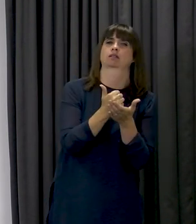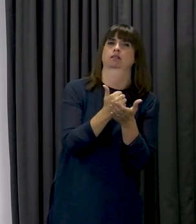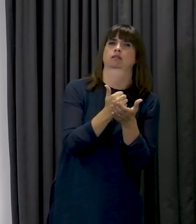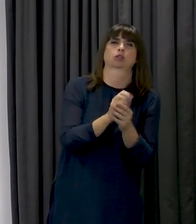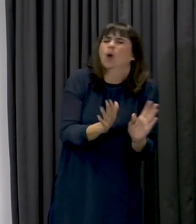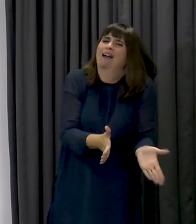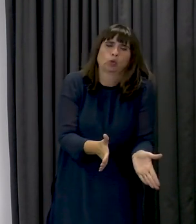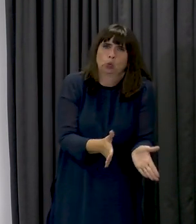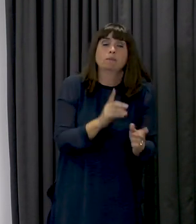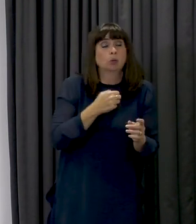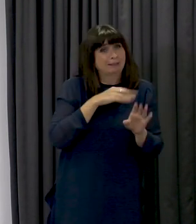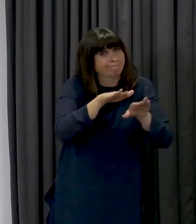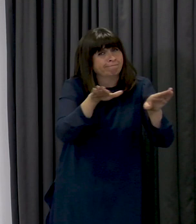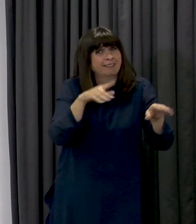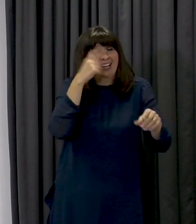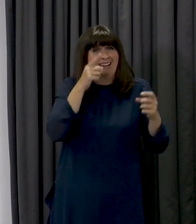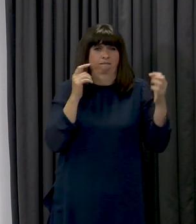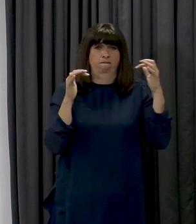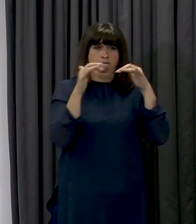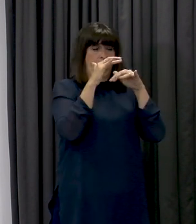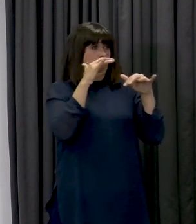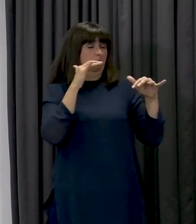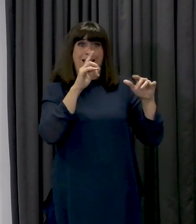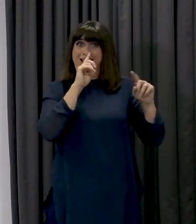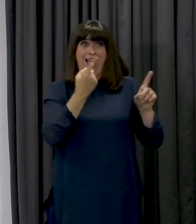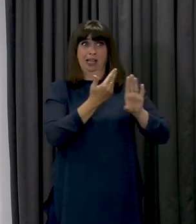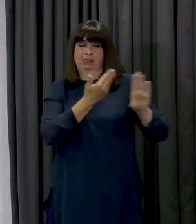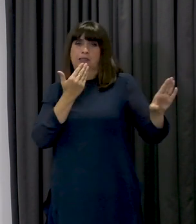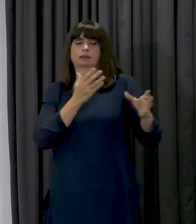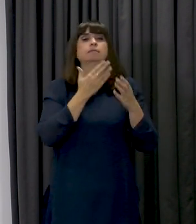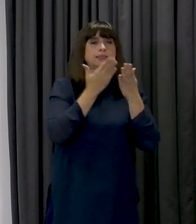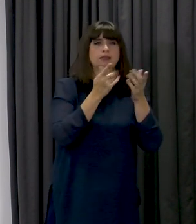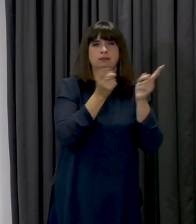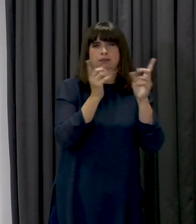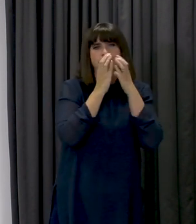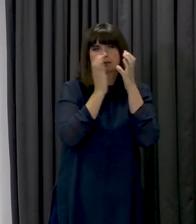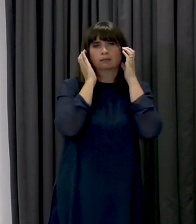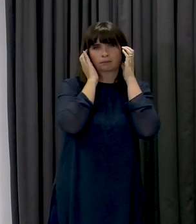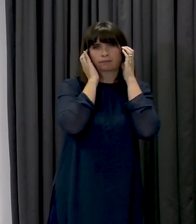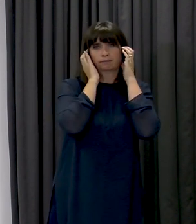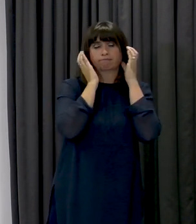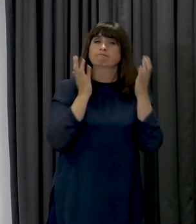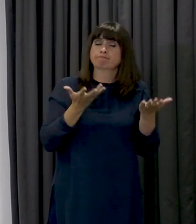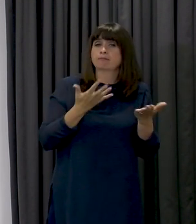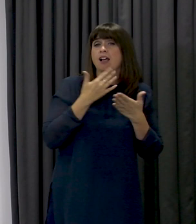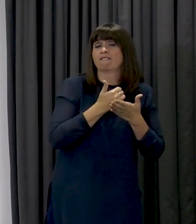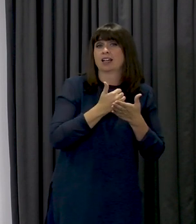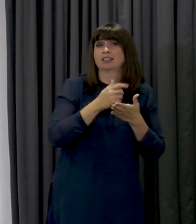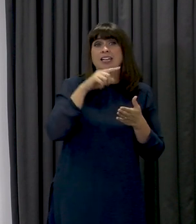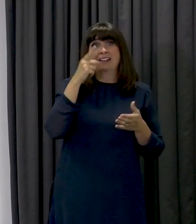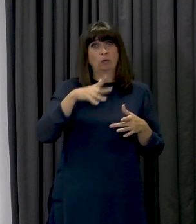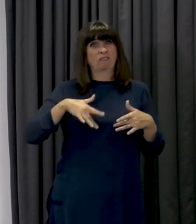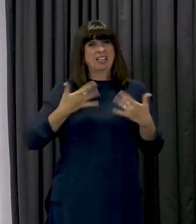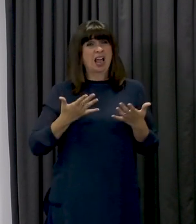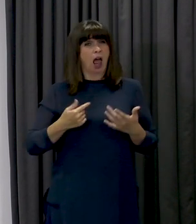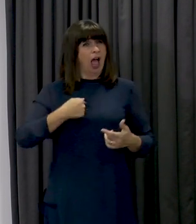to people that if they are in a crowded location, that that is what they should do. And anybody who feels comfortable or more confident